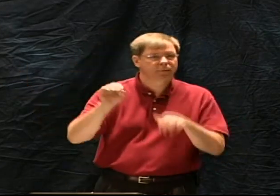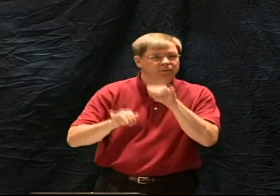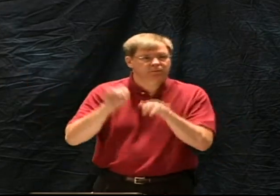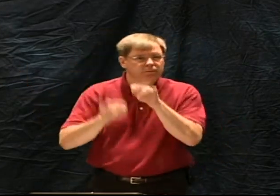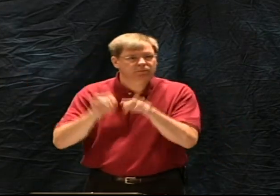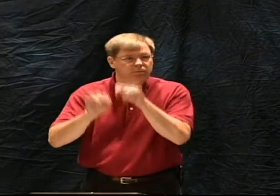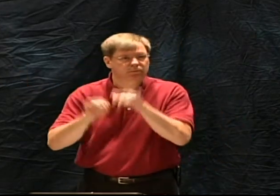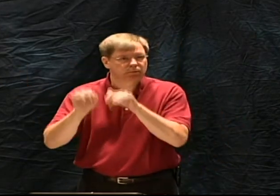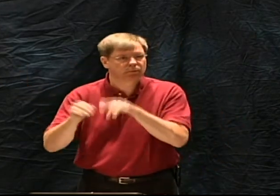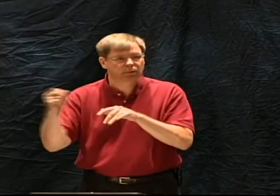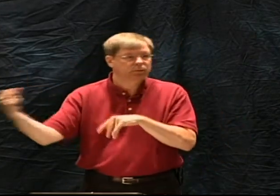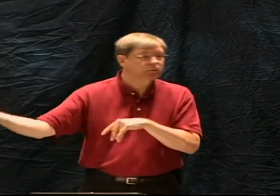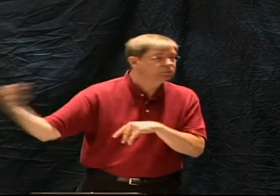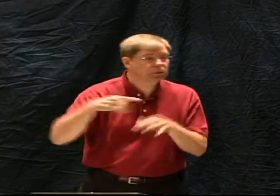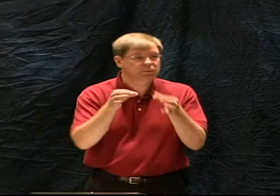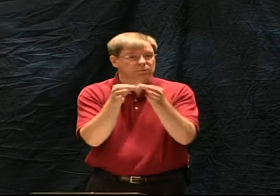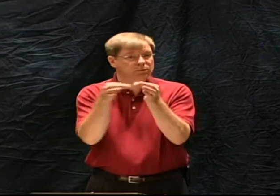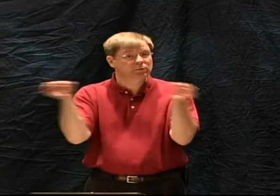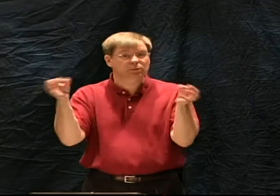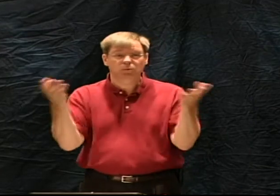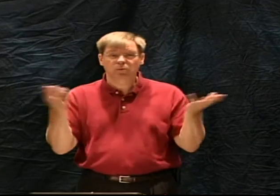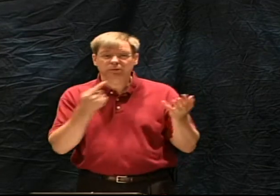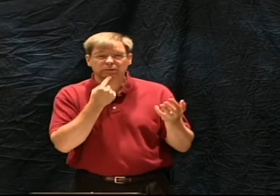And the company sent a telegram saying...